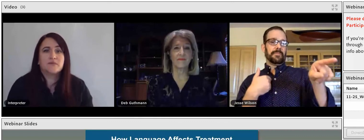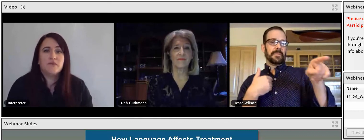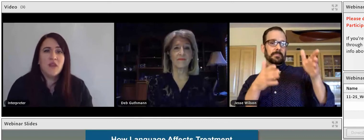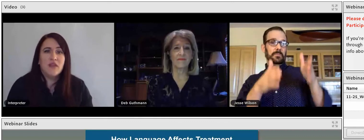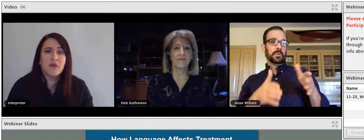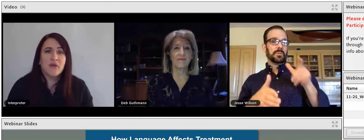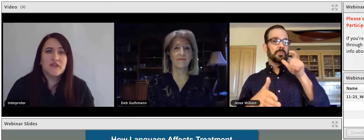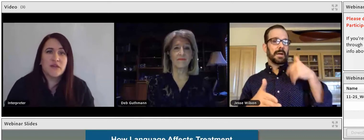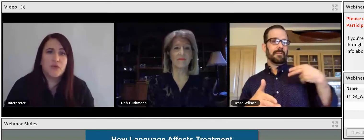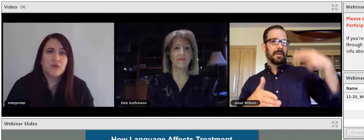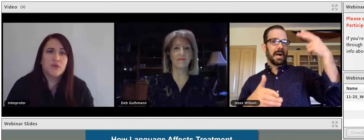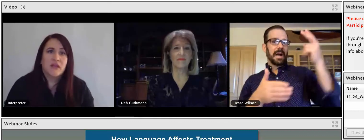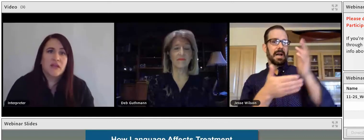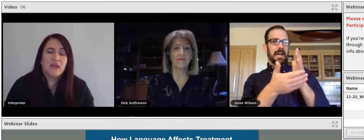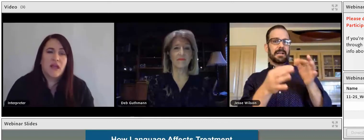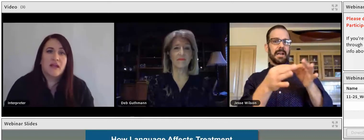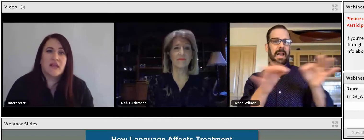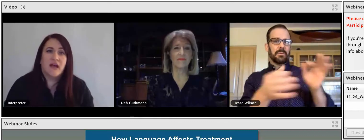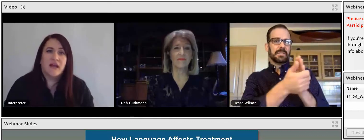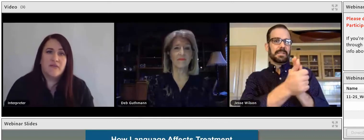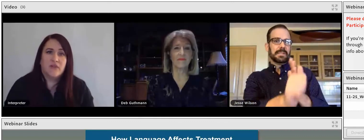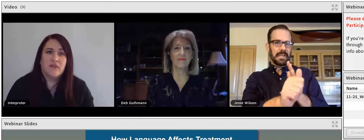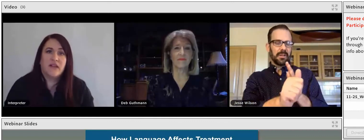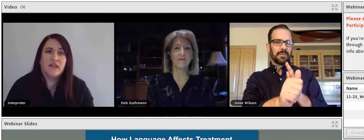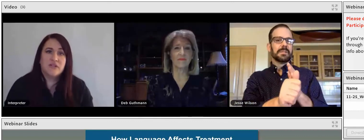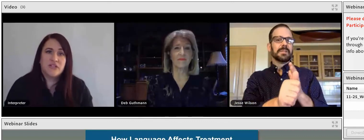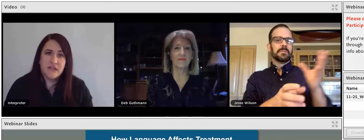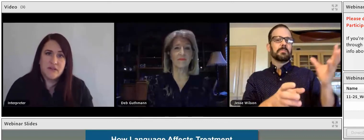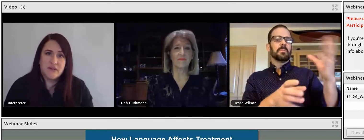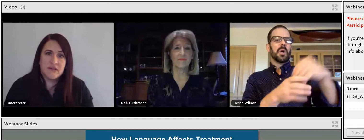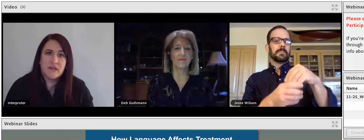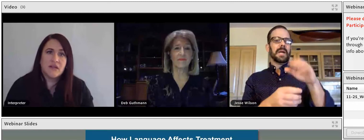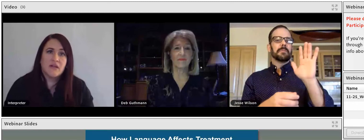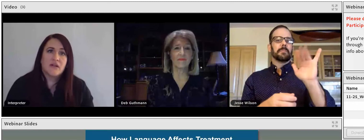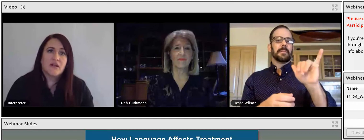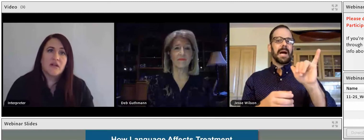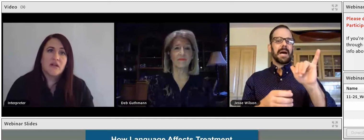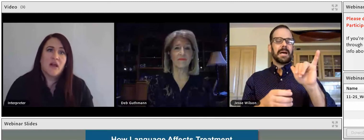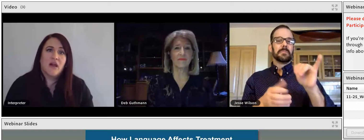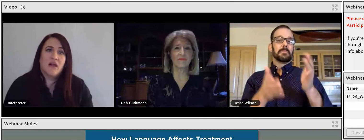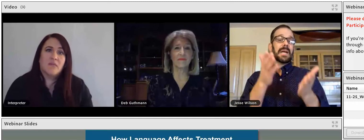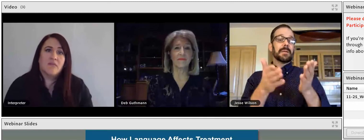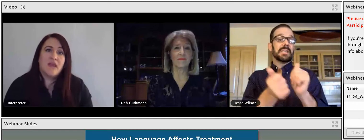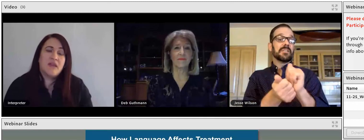oftentimes, the person who has that high level of language skills